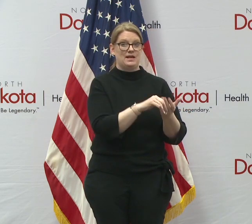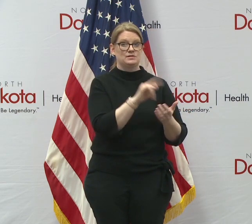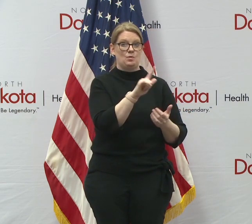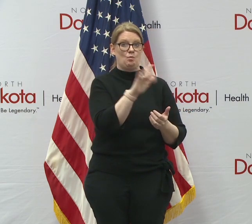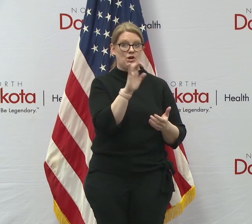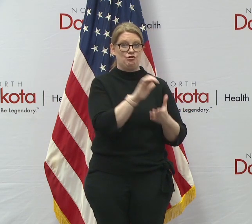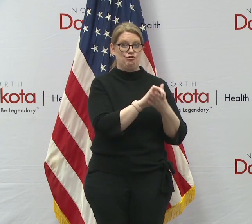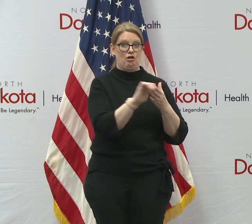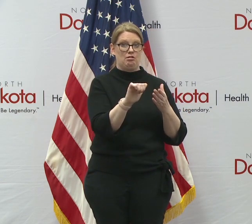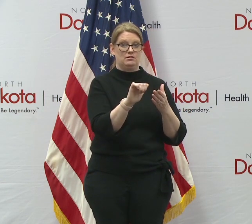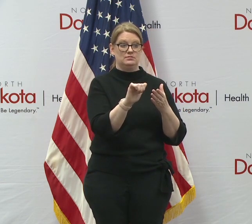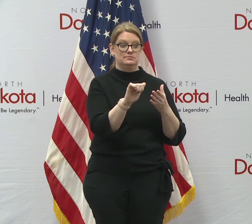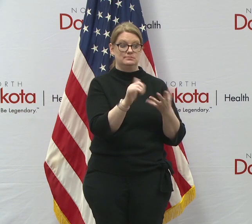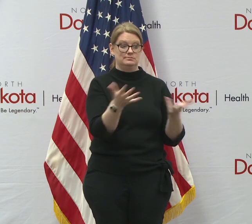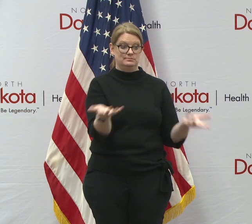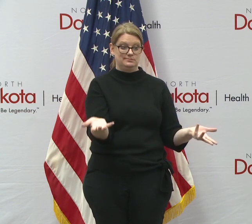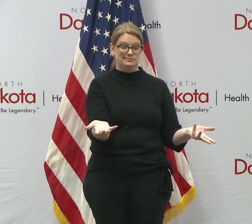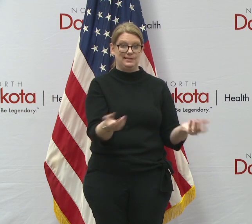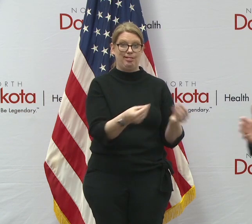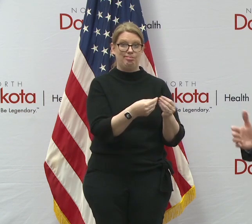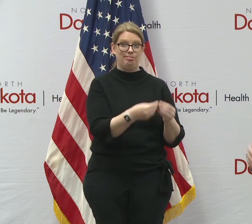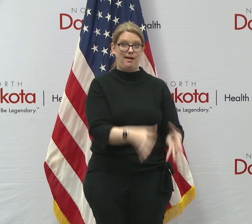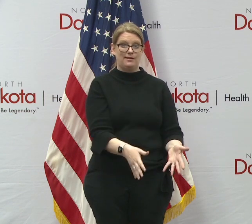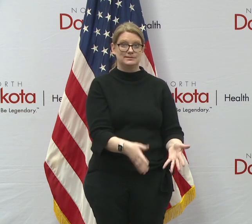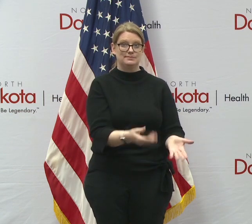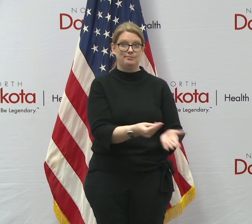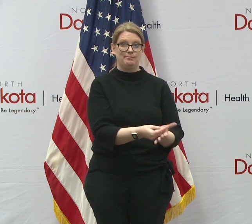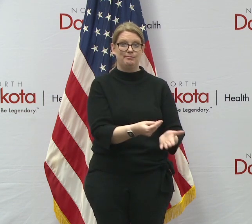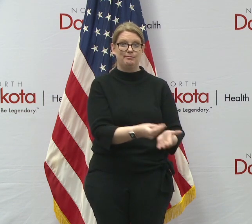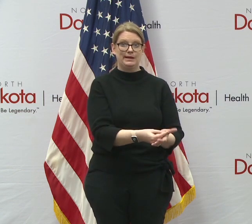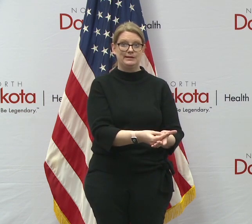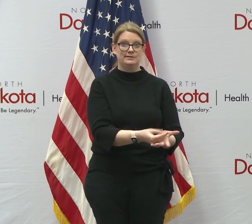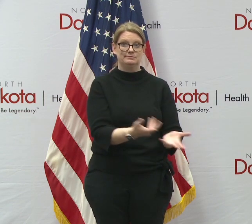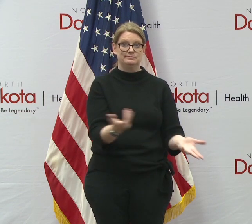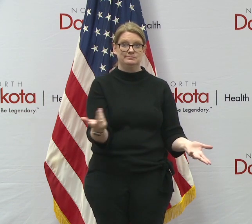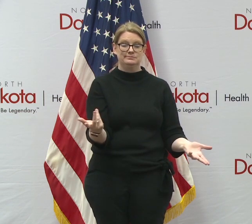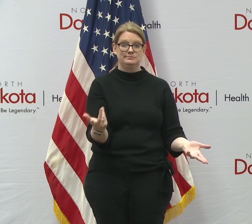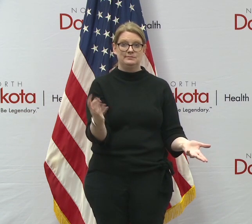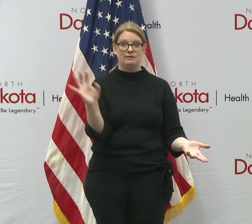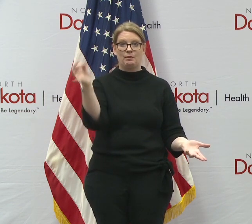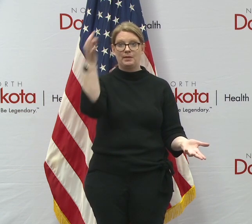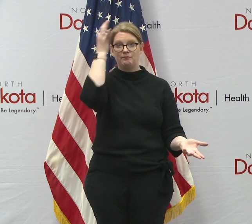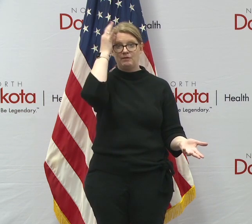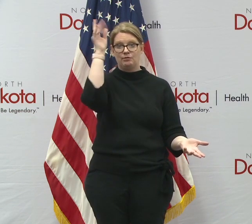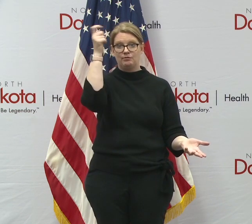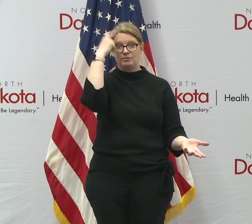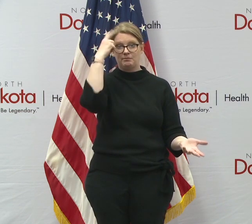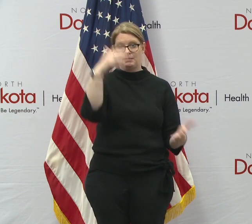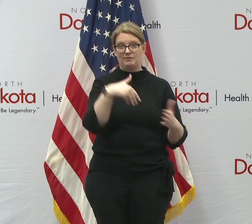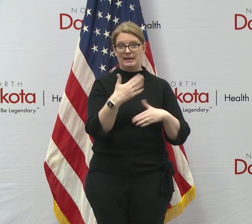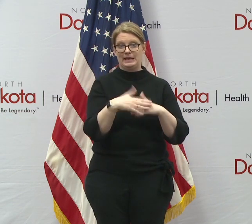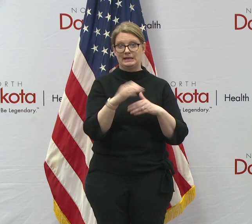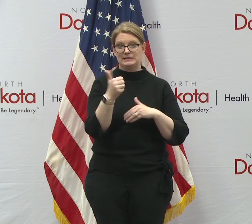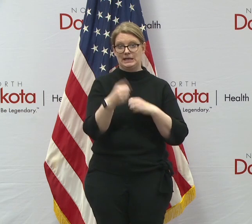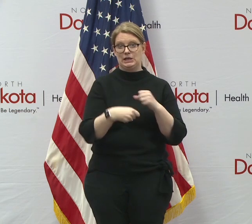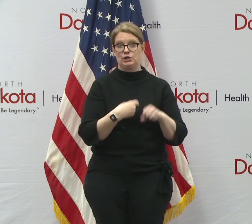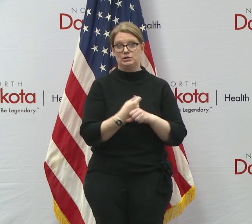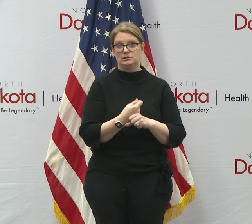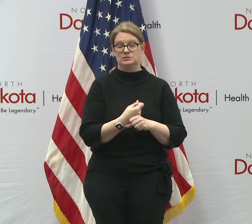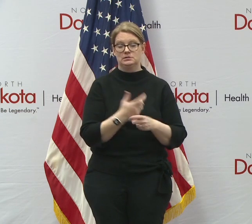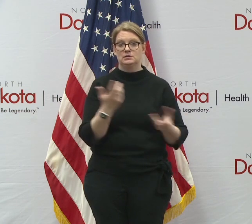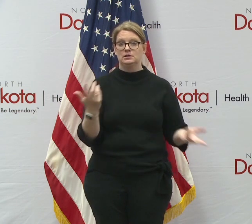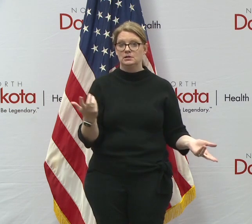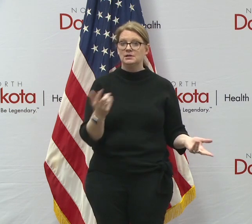$19,100 worth of lost revenue that we might be getting from the federal government over the next 10 years. So